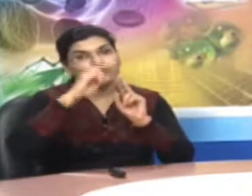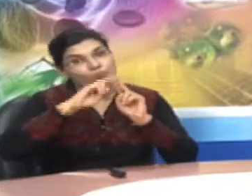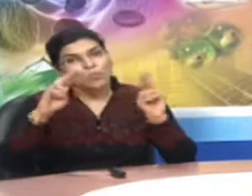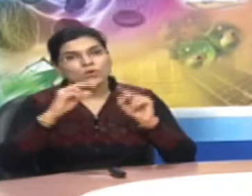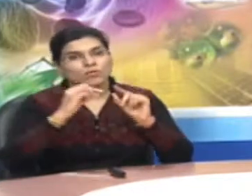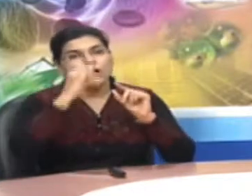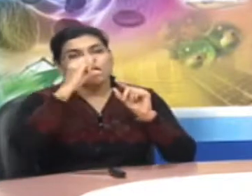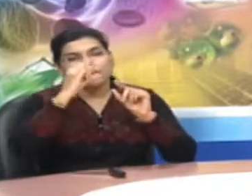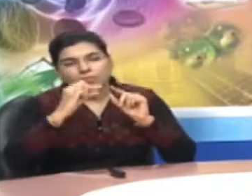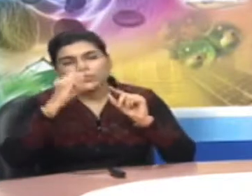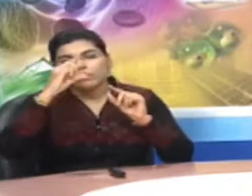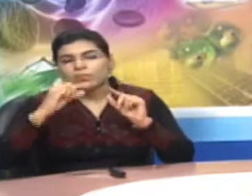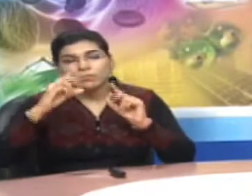in capital,